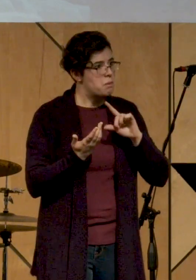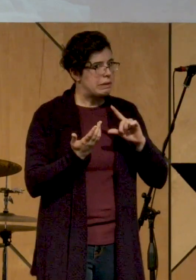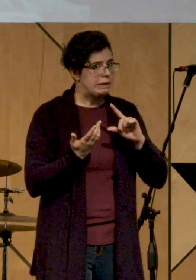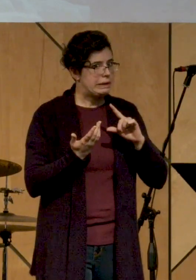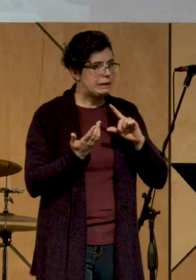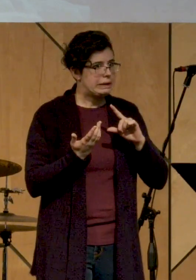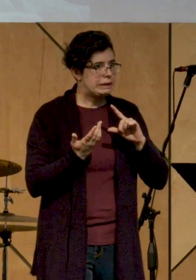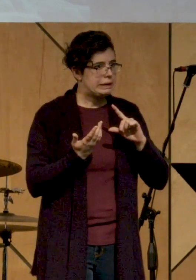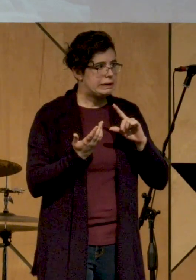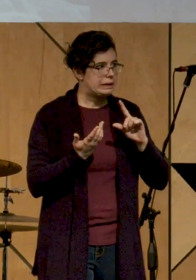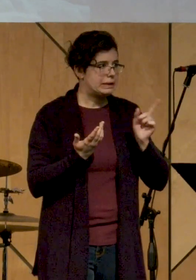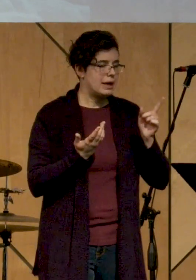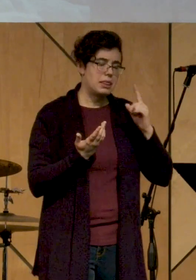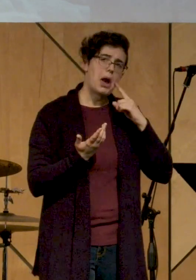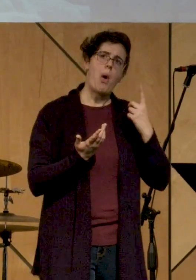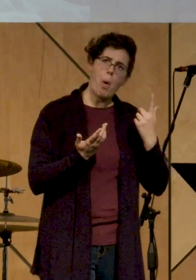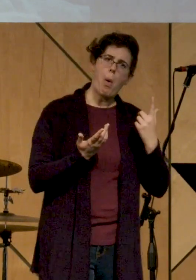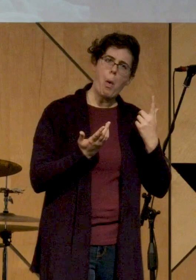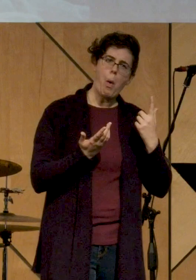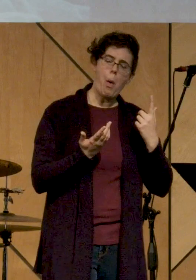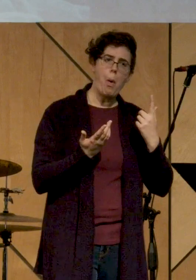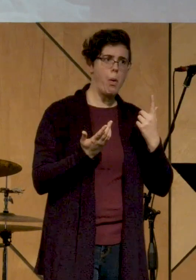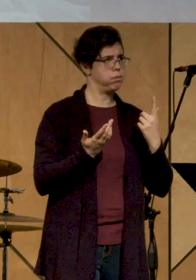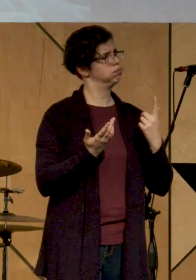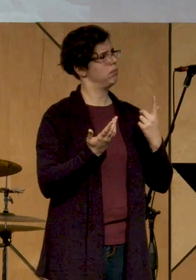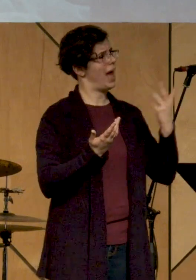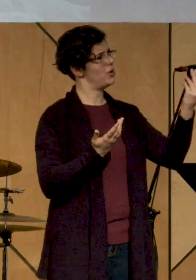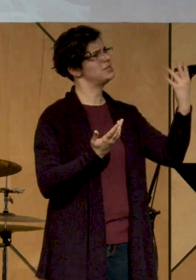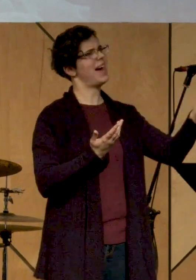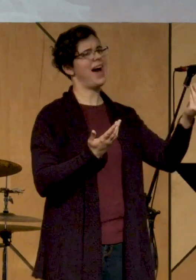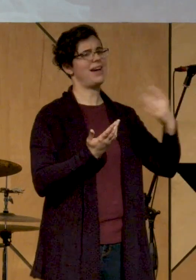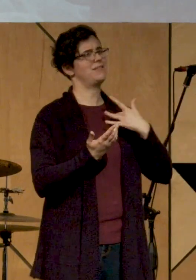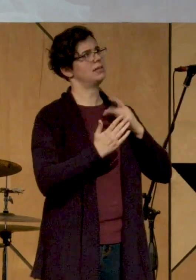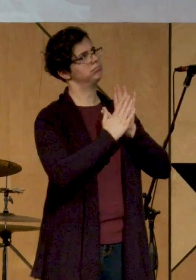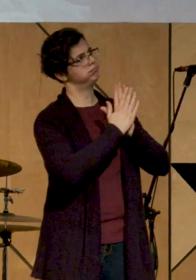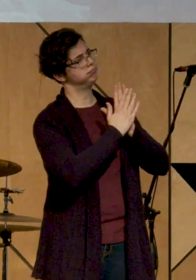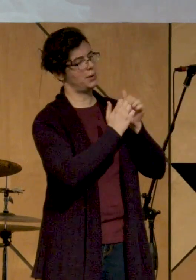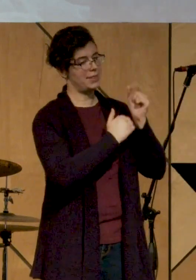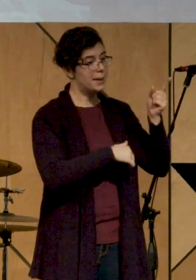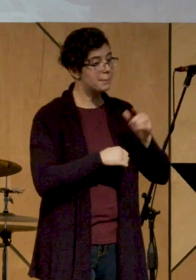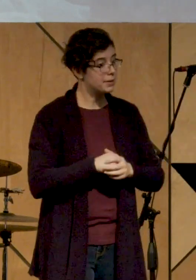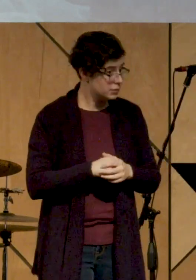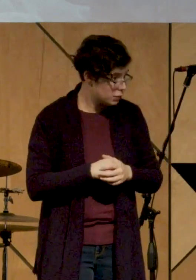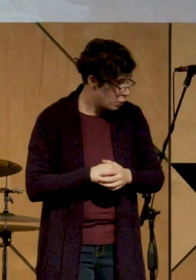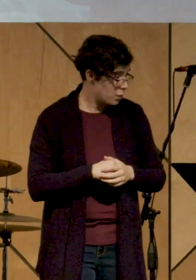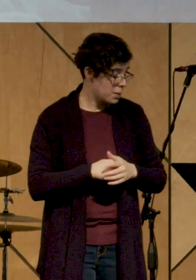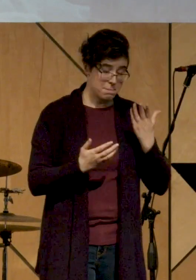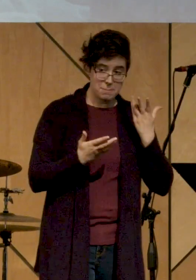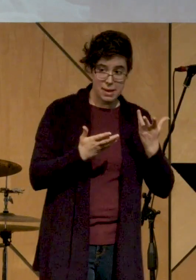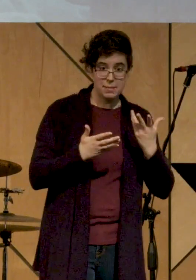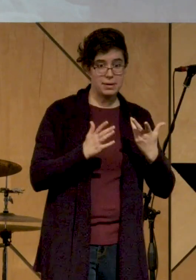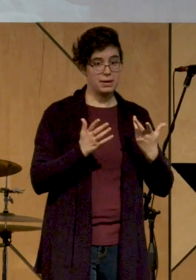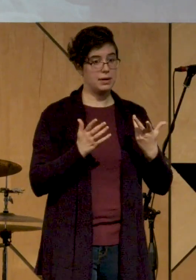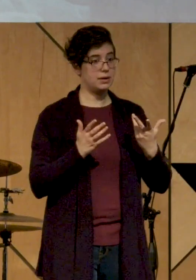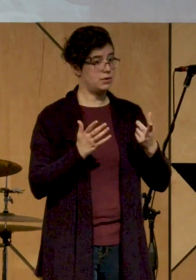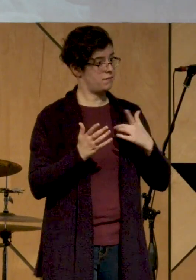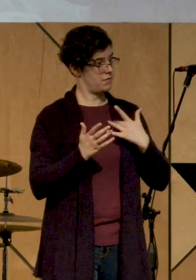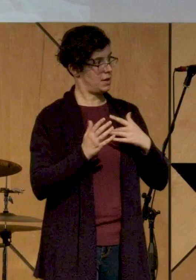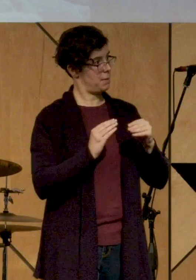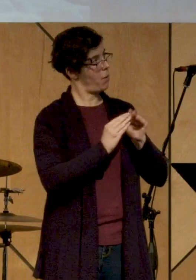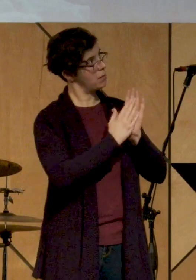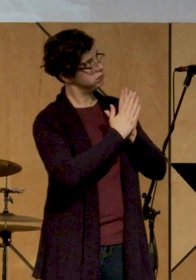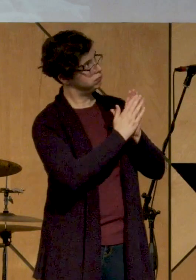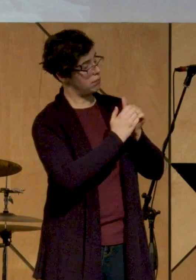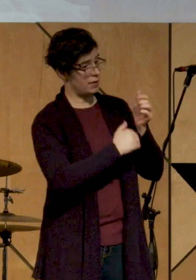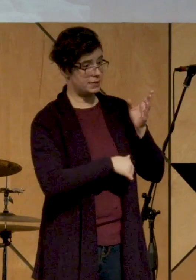see God in creation. You know those kinds of people, farmers and gardeners. And so for you, maybe the time you talk